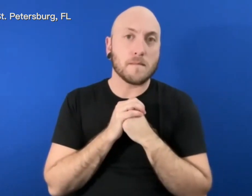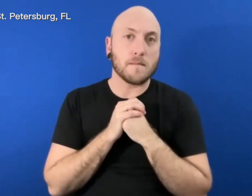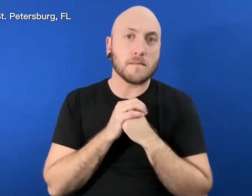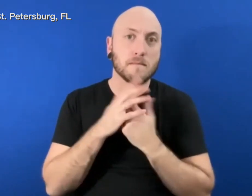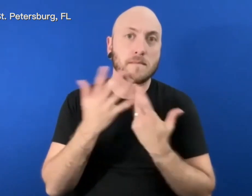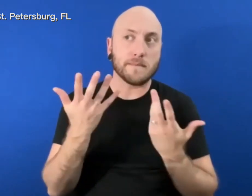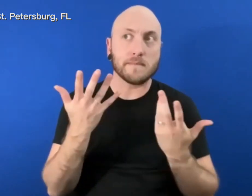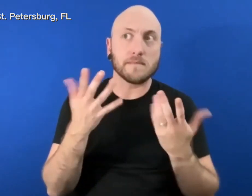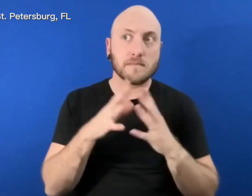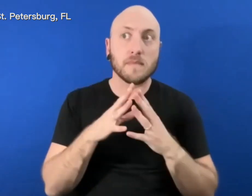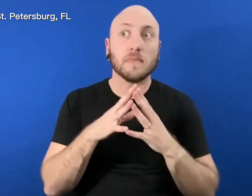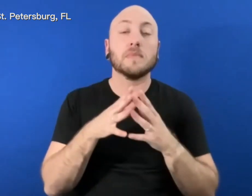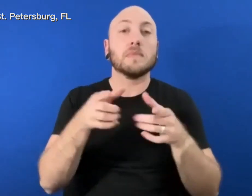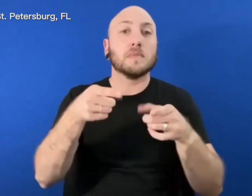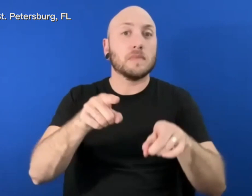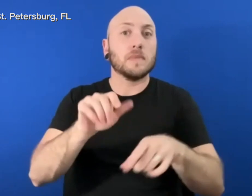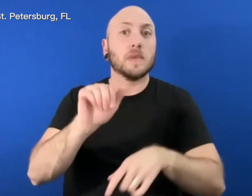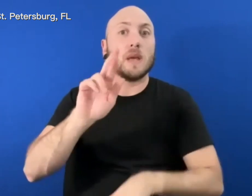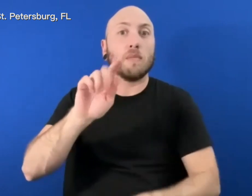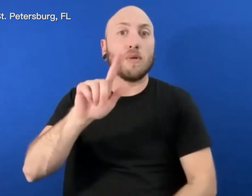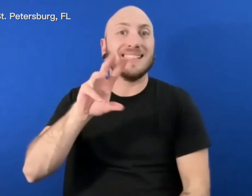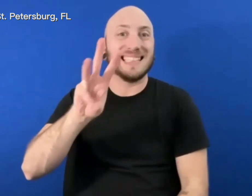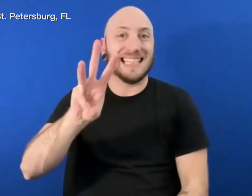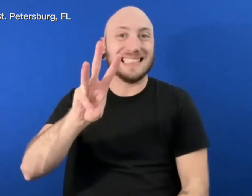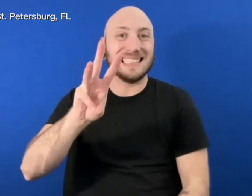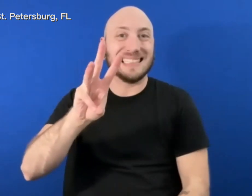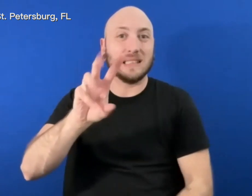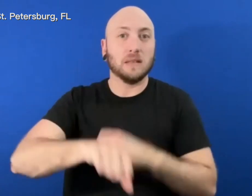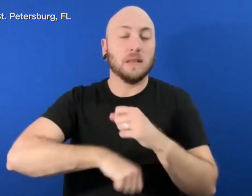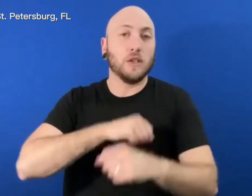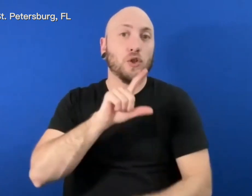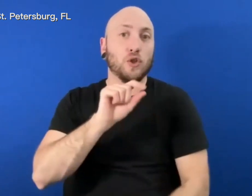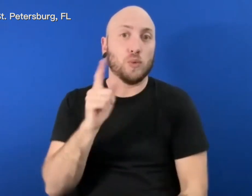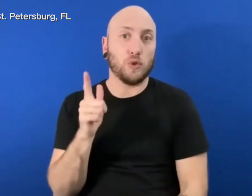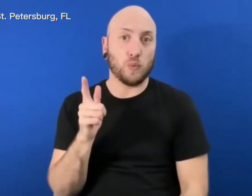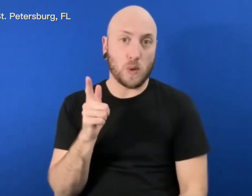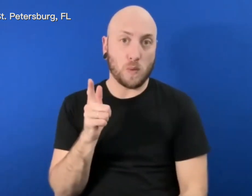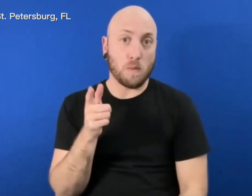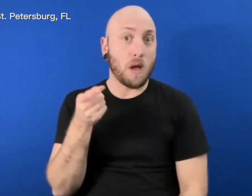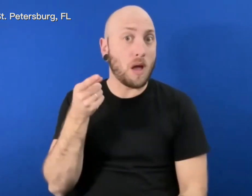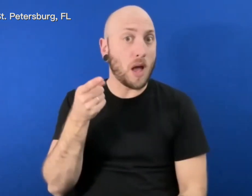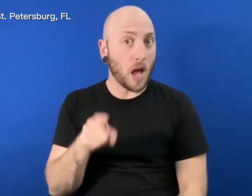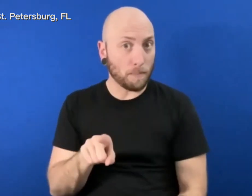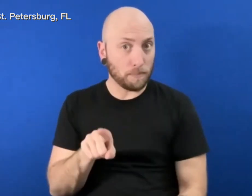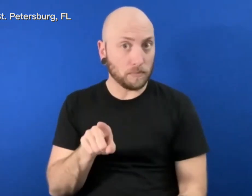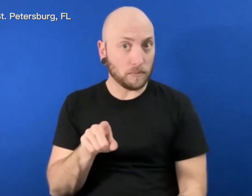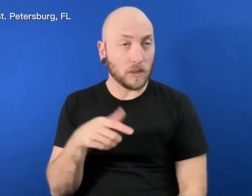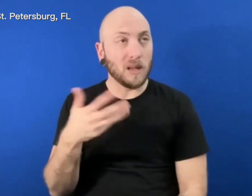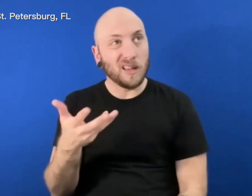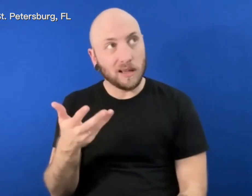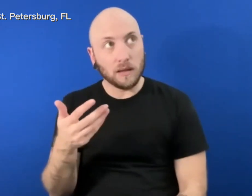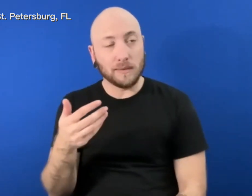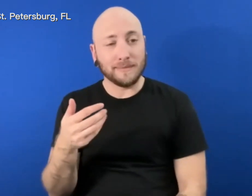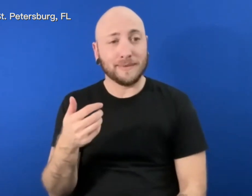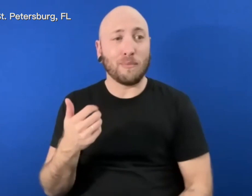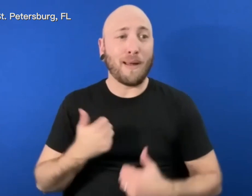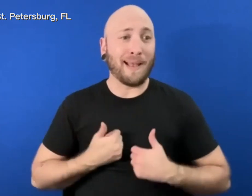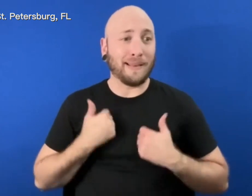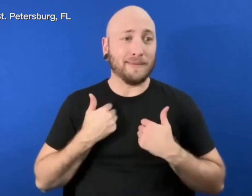on April 6th of 2021, I was living out of my car with my dog, and I got out of